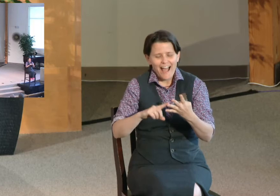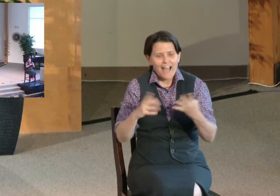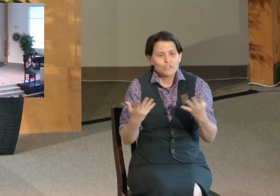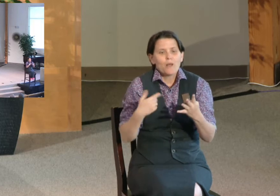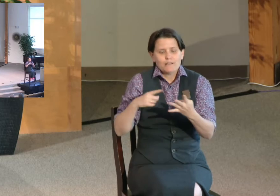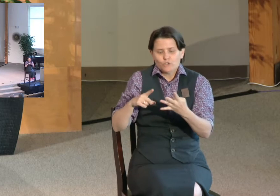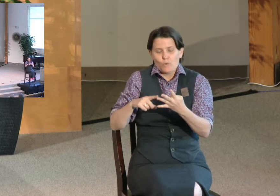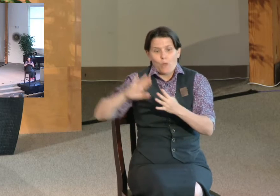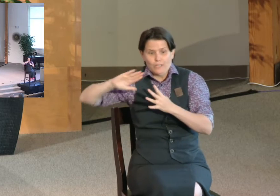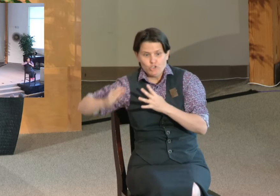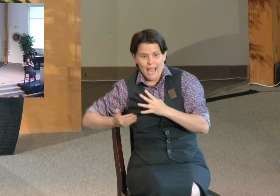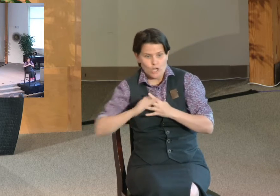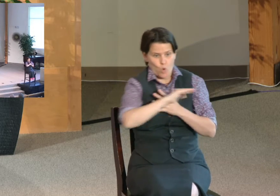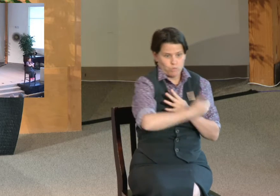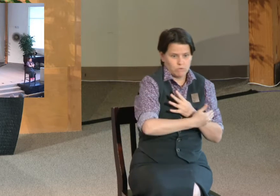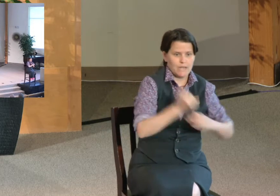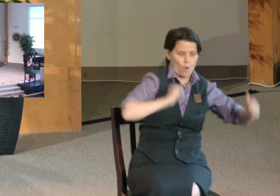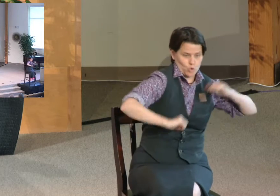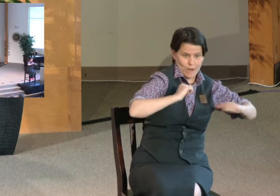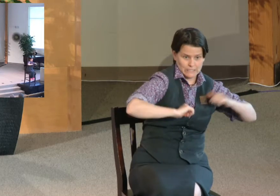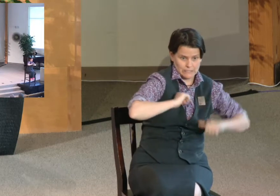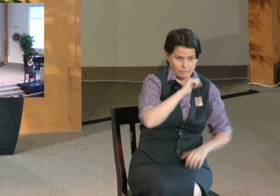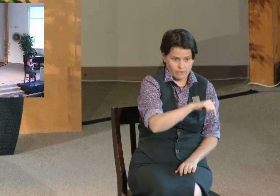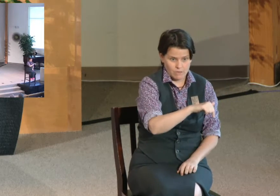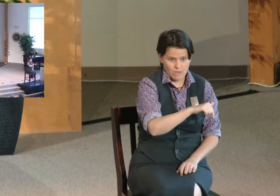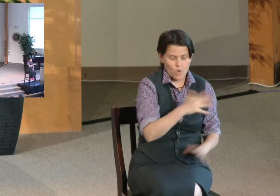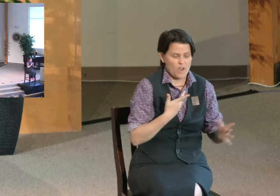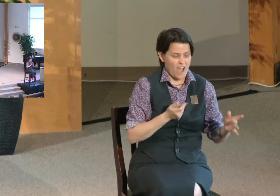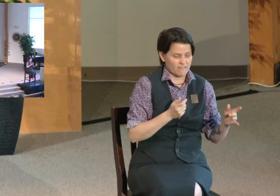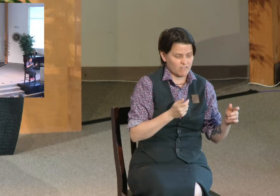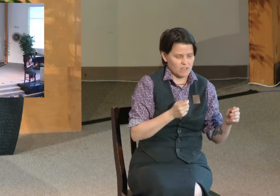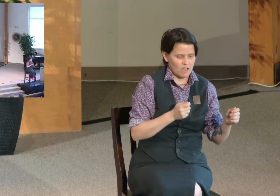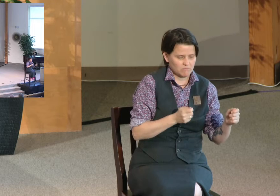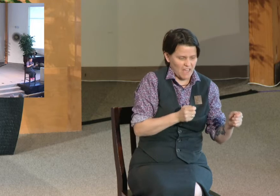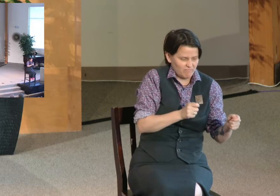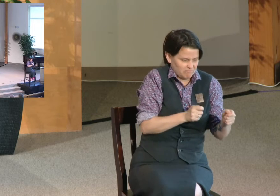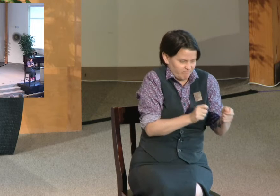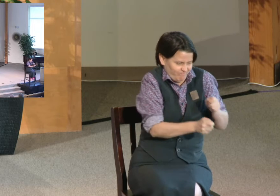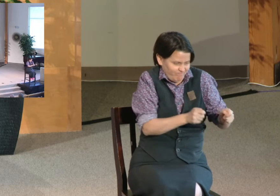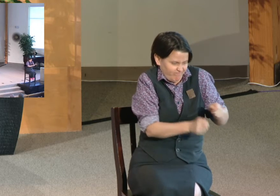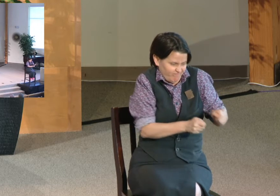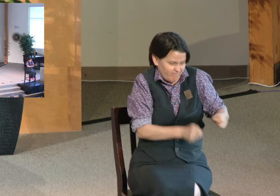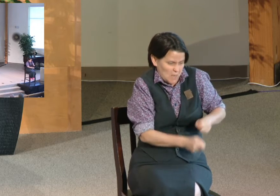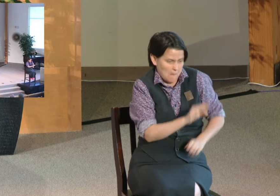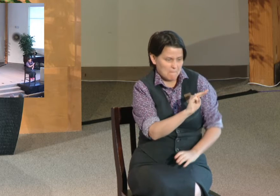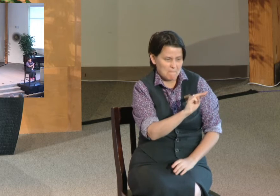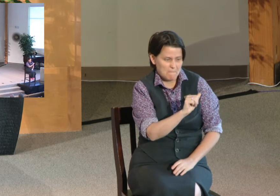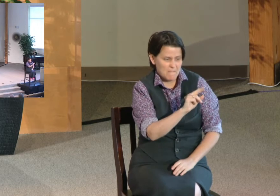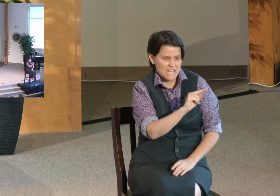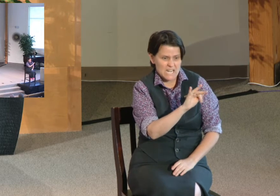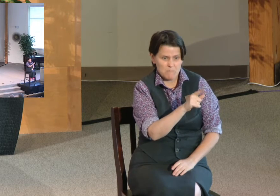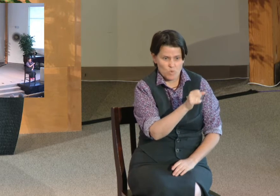the manipulator. And he's someone who poses as the knowledgeable magician, but what they do is they